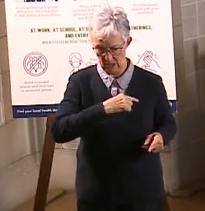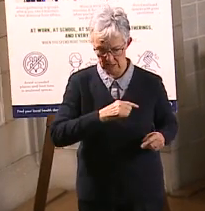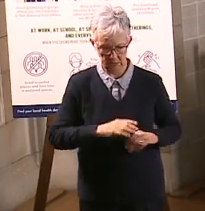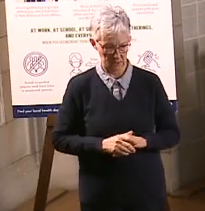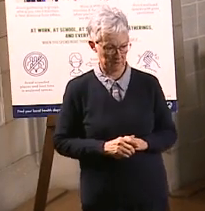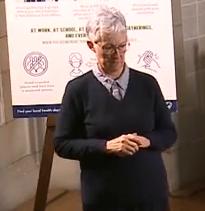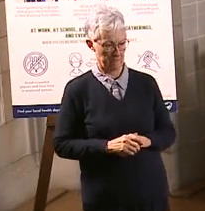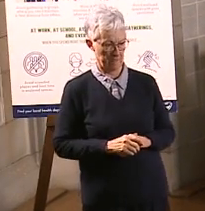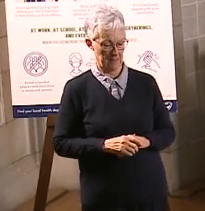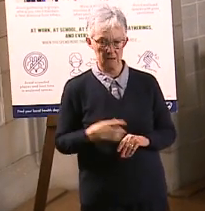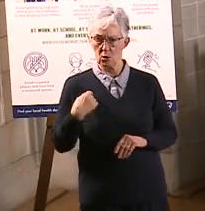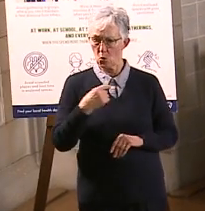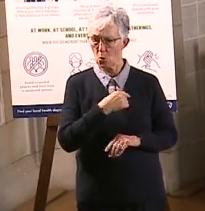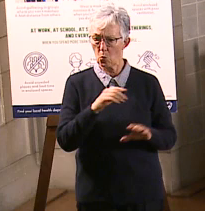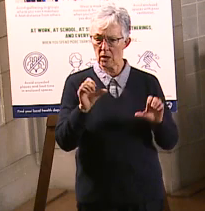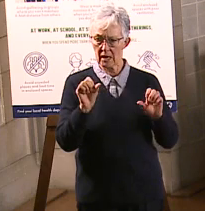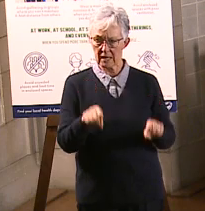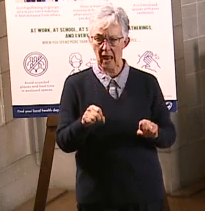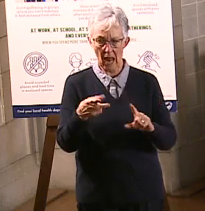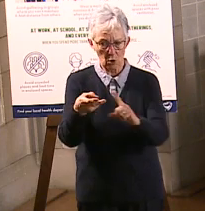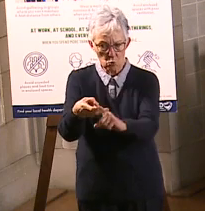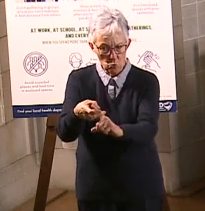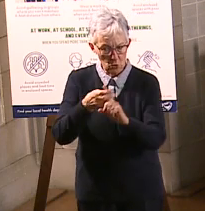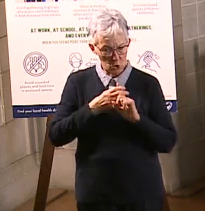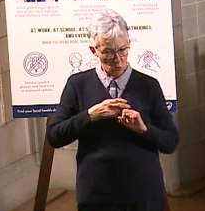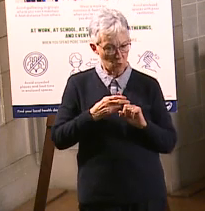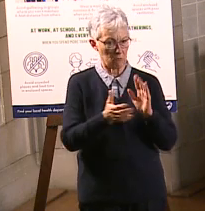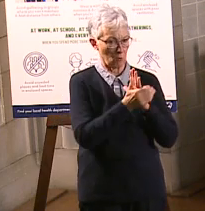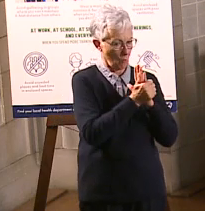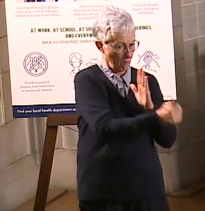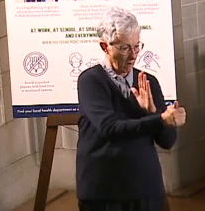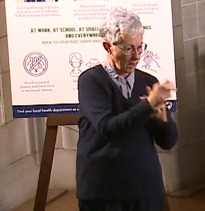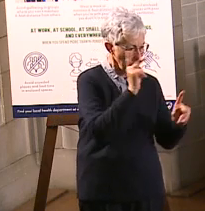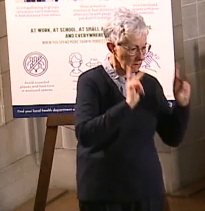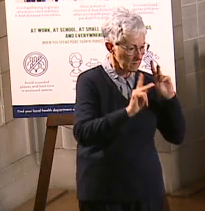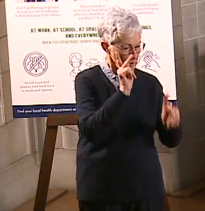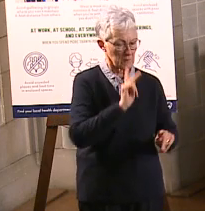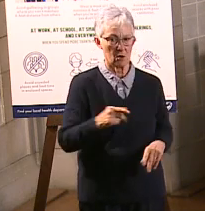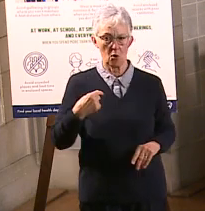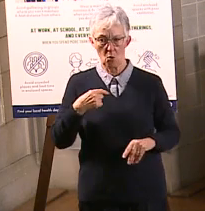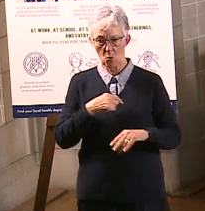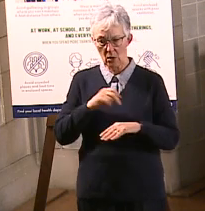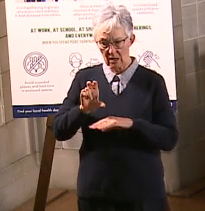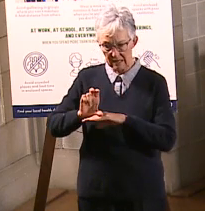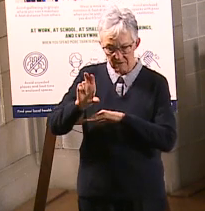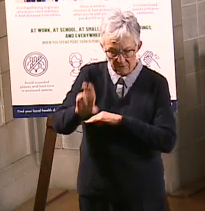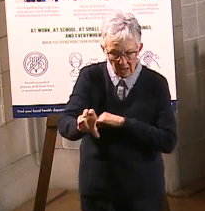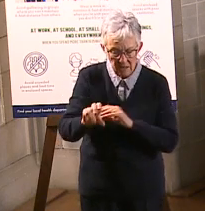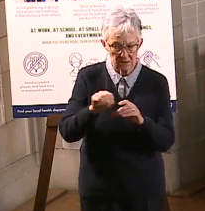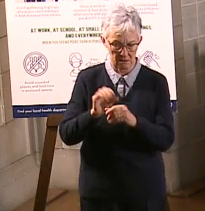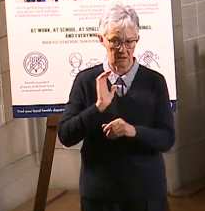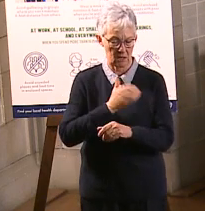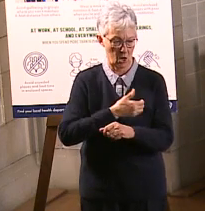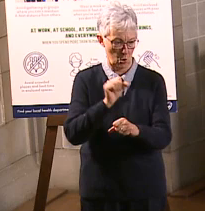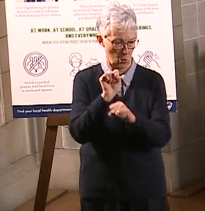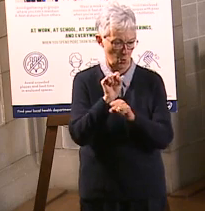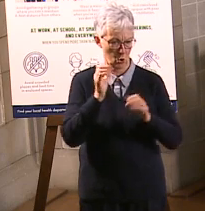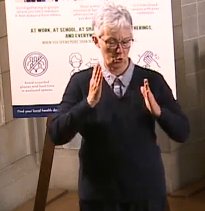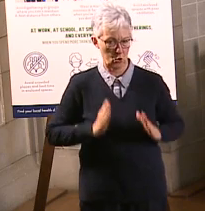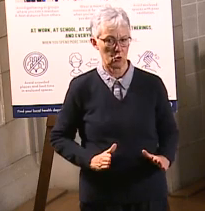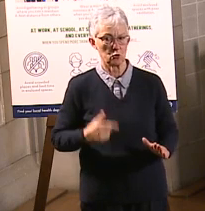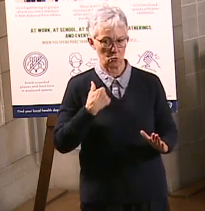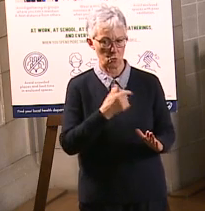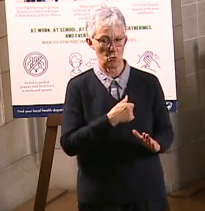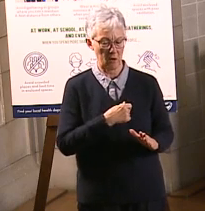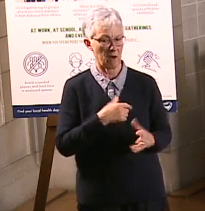and retain talent, our ability to invest in our people, we think is very good in